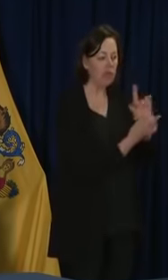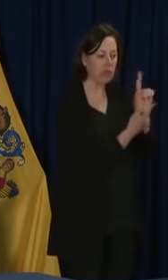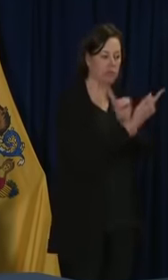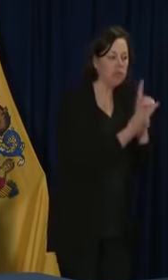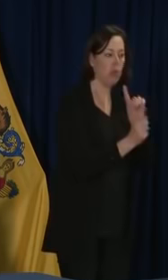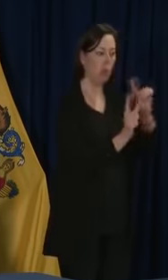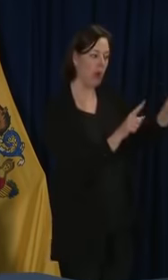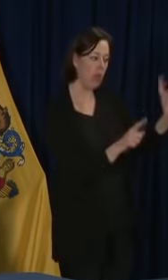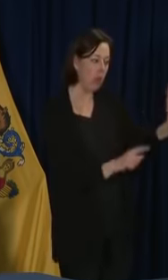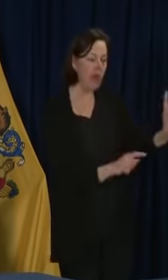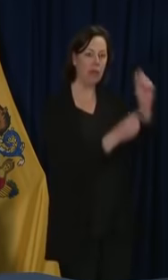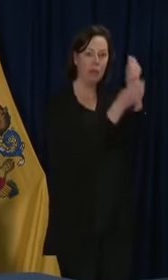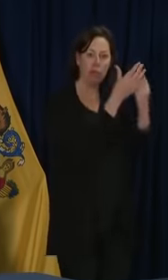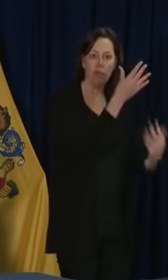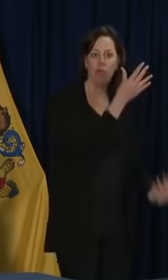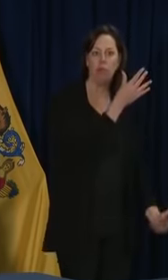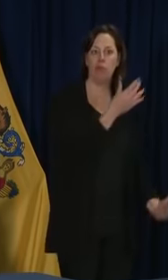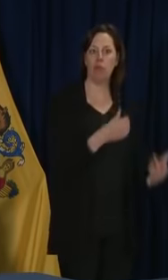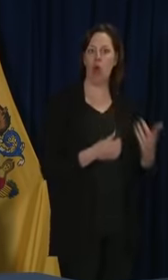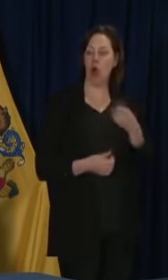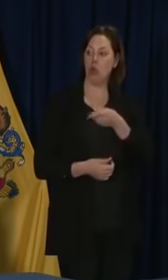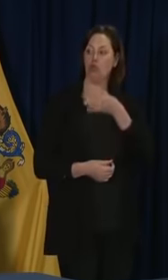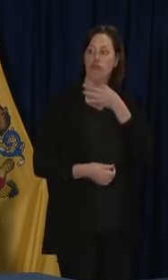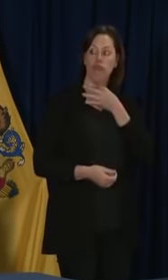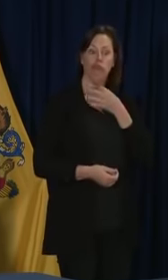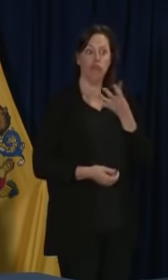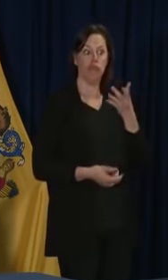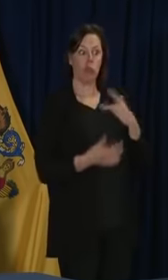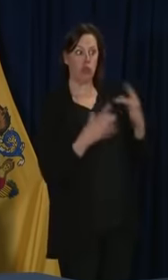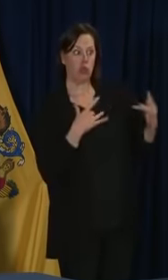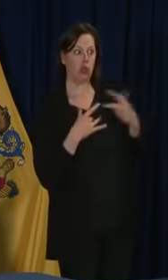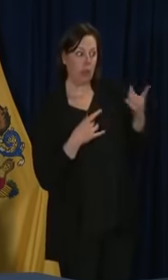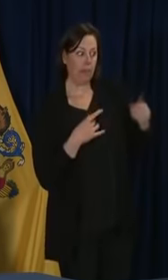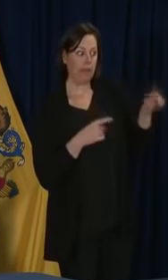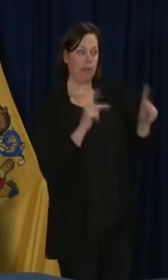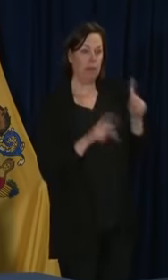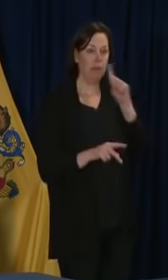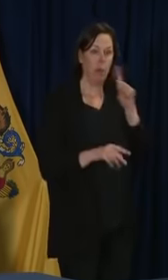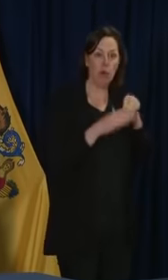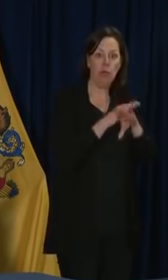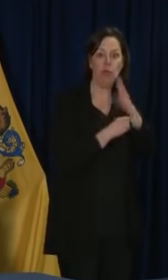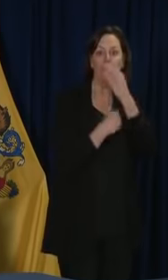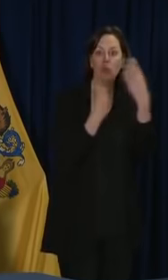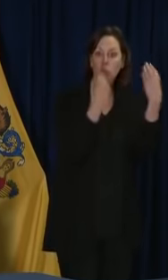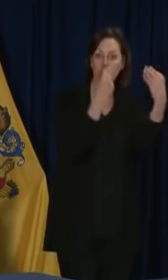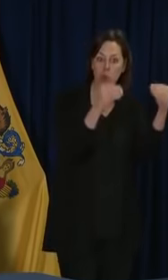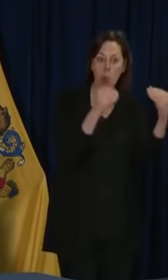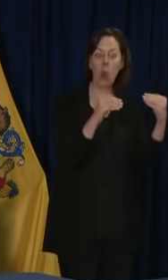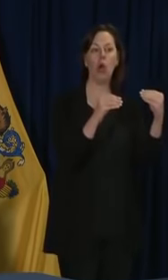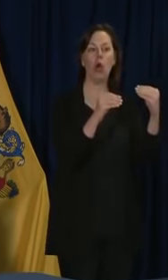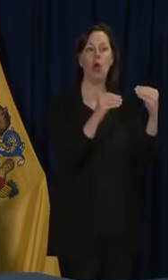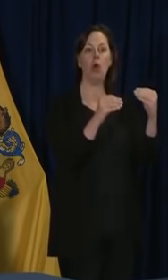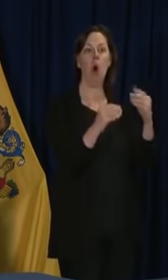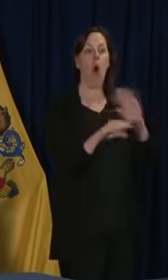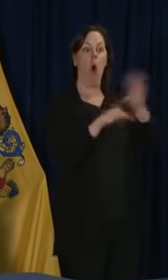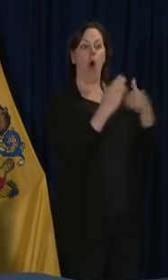timing in this timeline and people maybe going to a grocery store or a place that possibly could have been visited by these 80